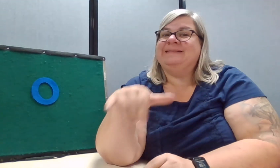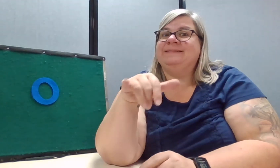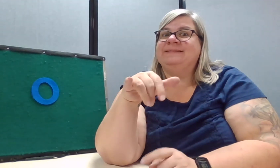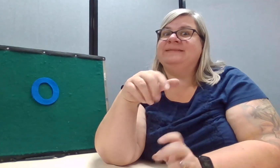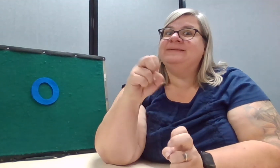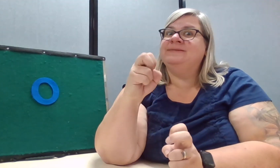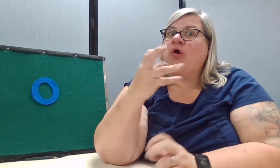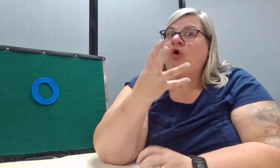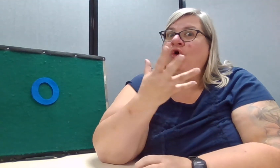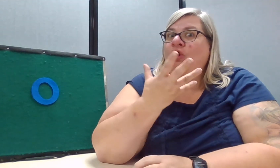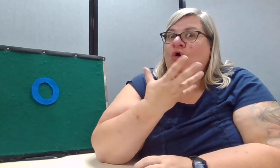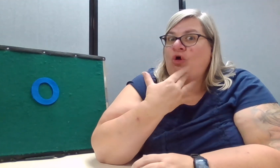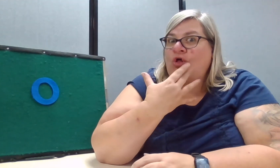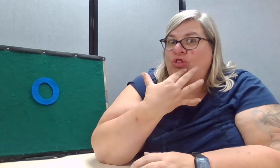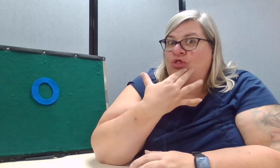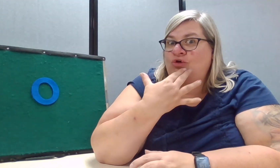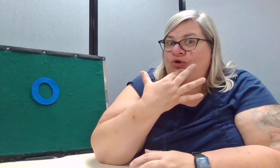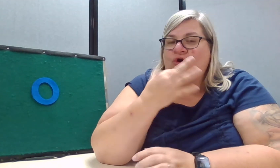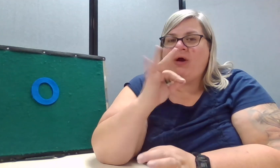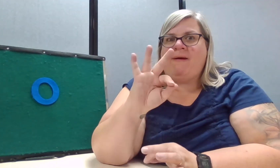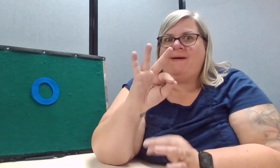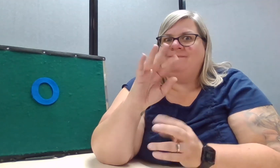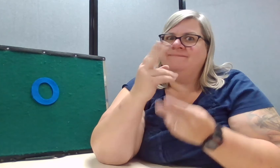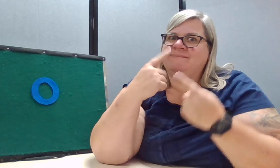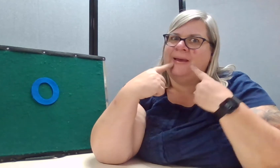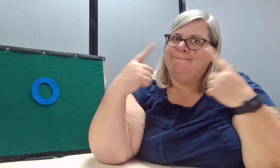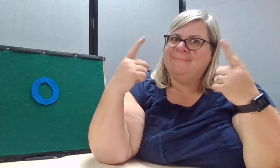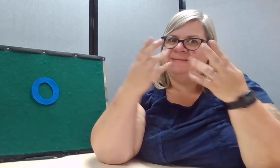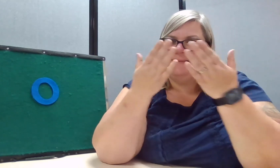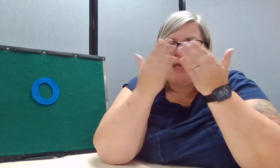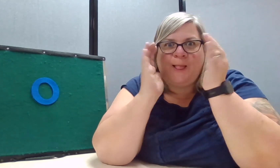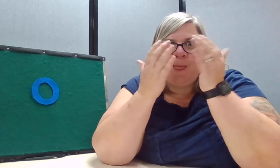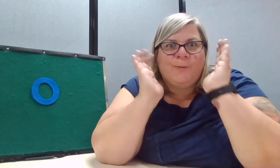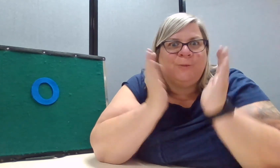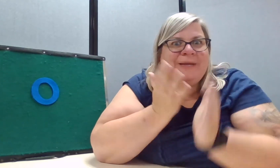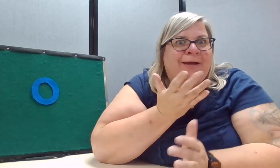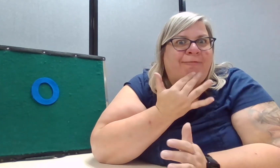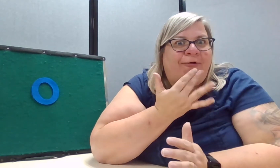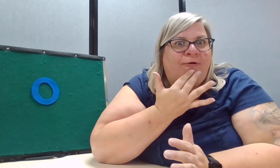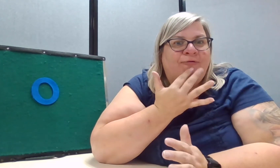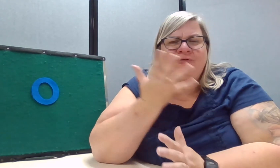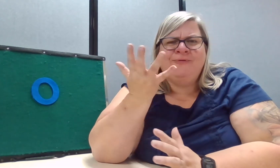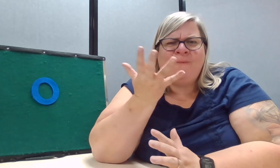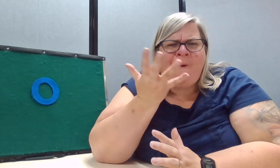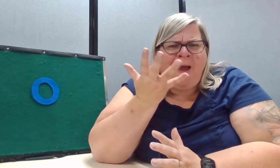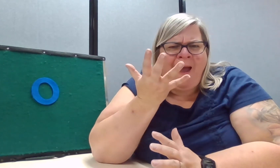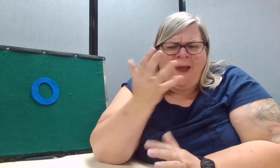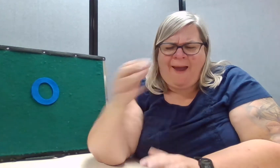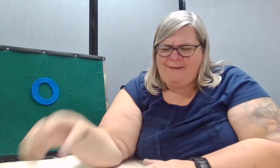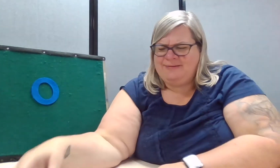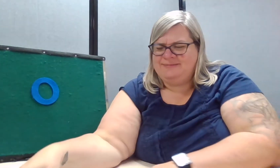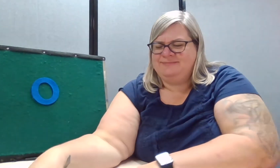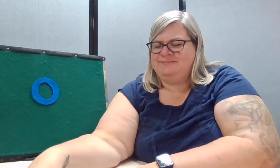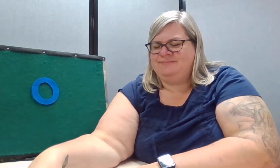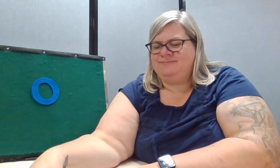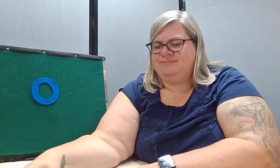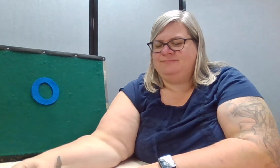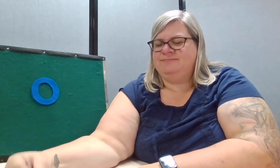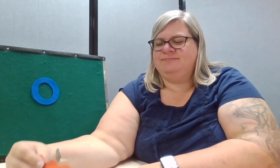Now for this letter, we have a famous color that during Halloween time, which